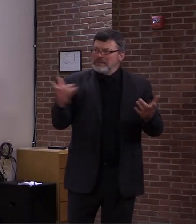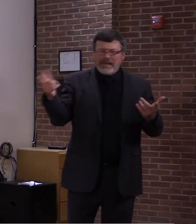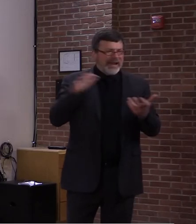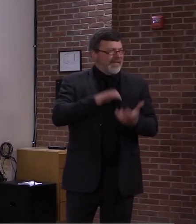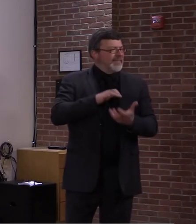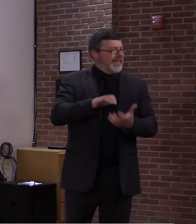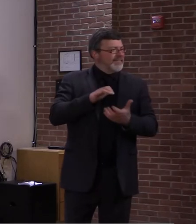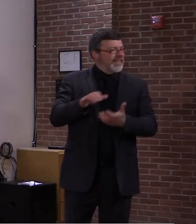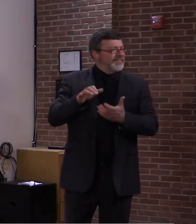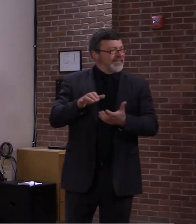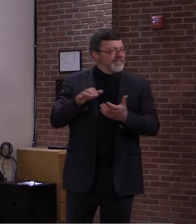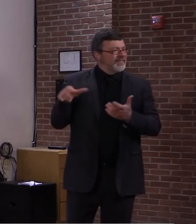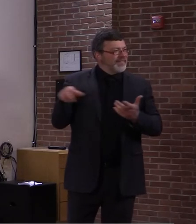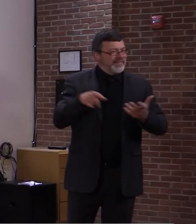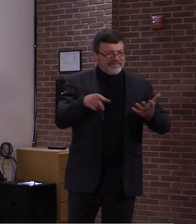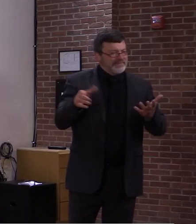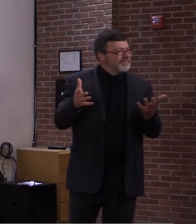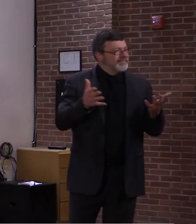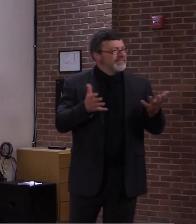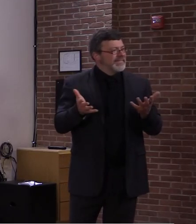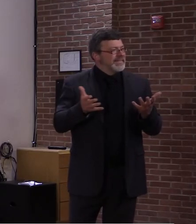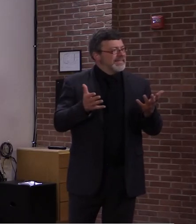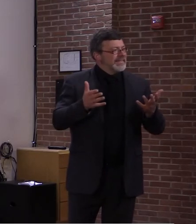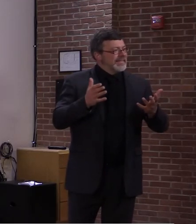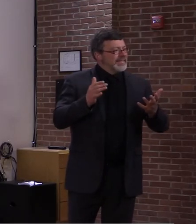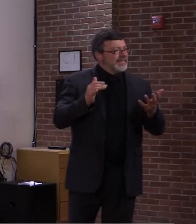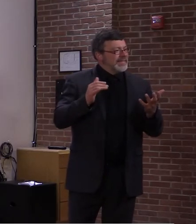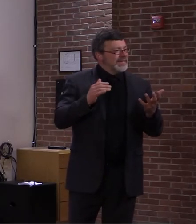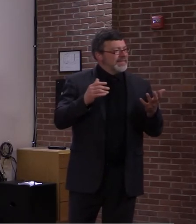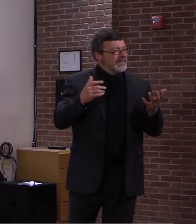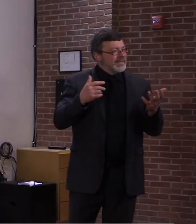that. Okay, thanks very much. No more questions.